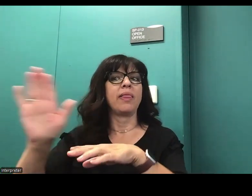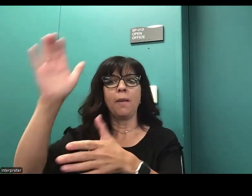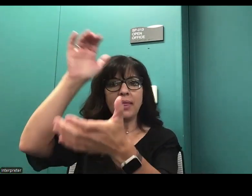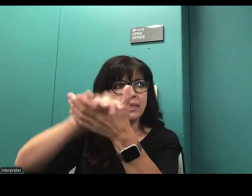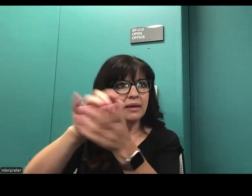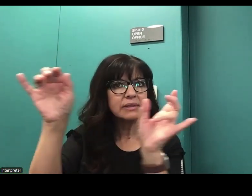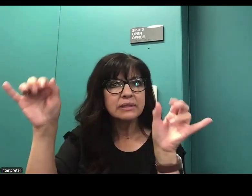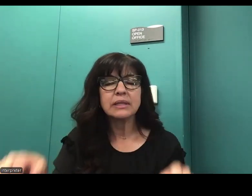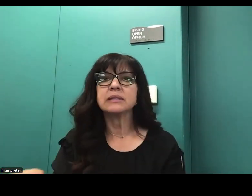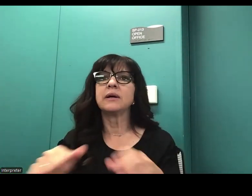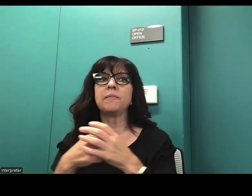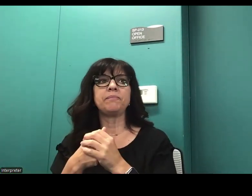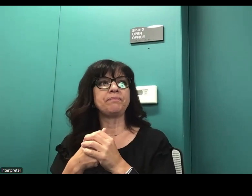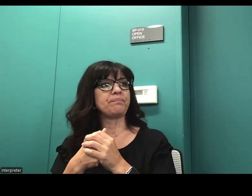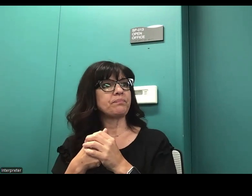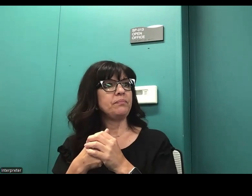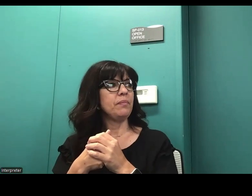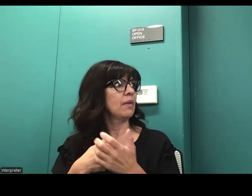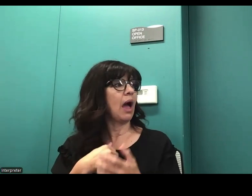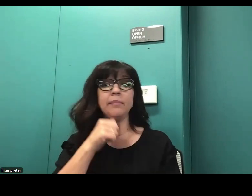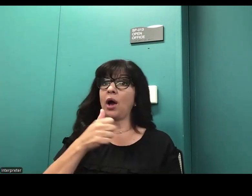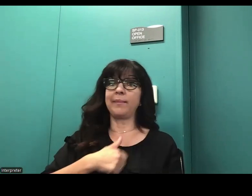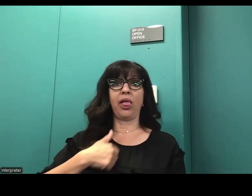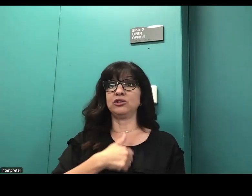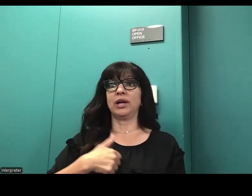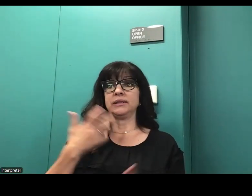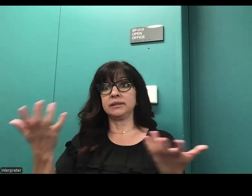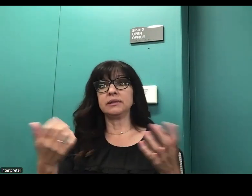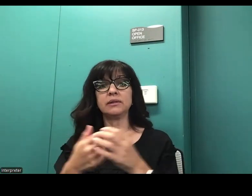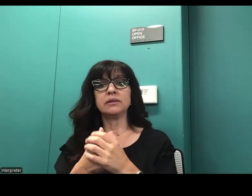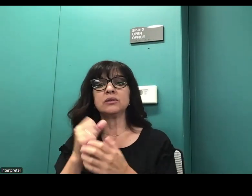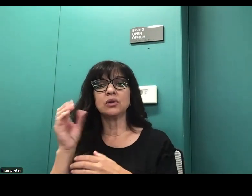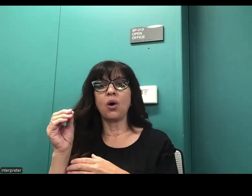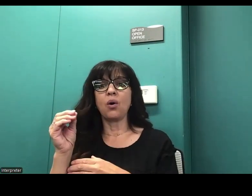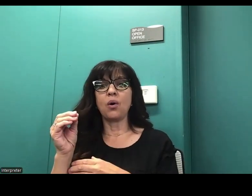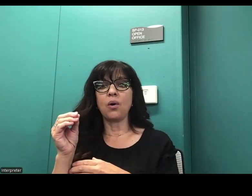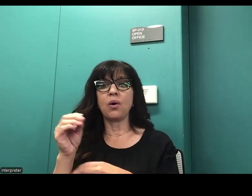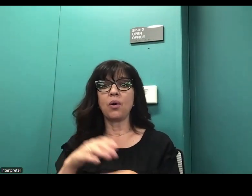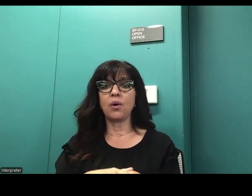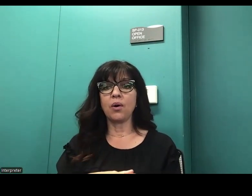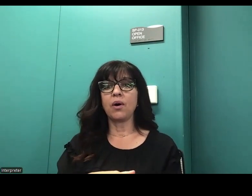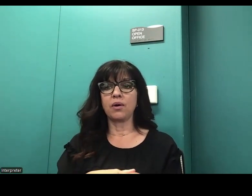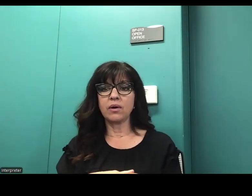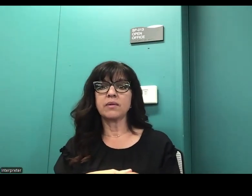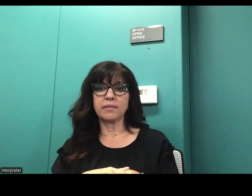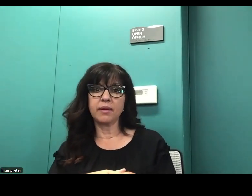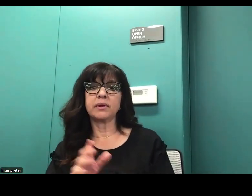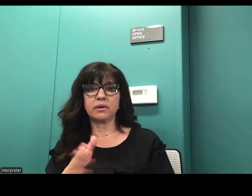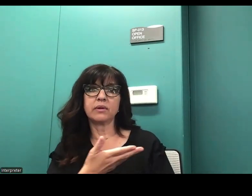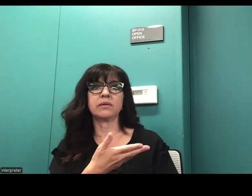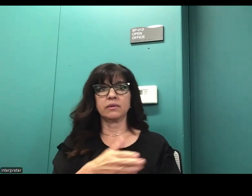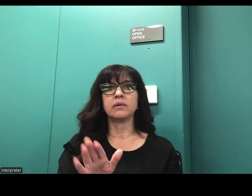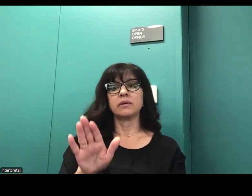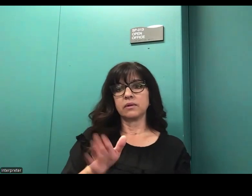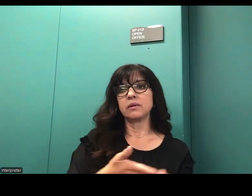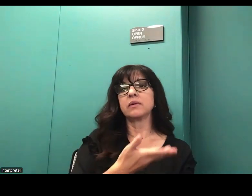system. And I'm not going to apologize for that. So I'm not here to talk about. Me do. What you me